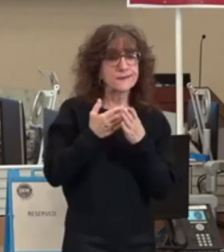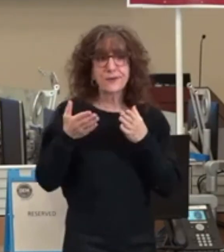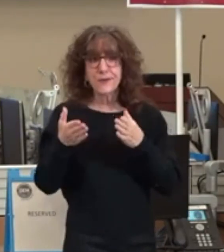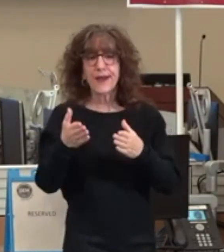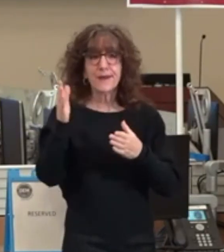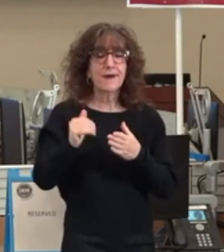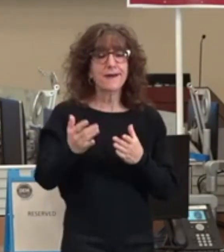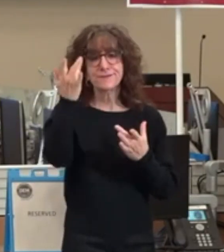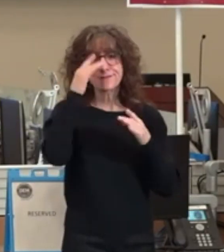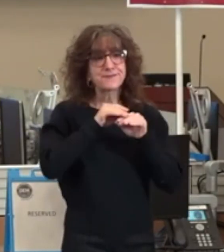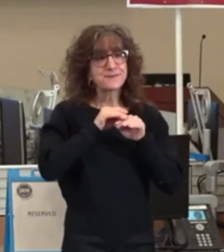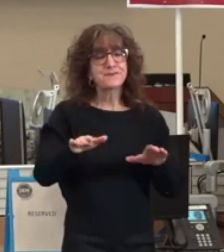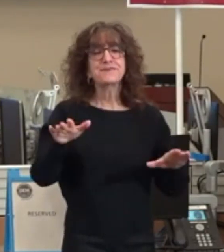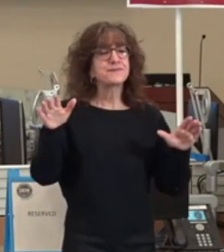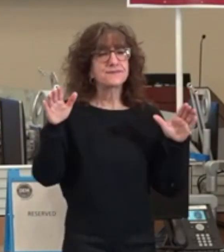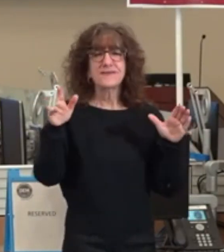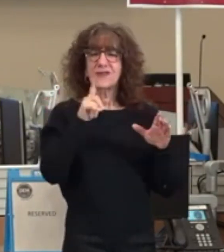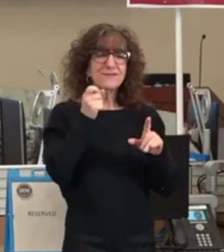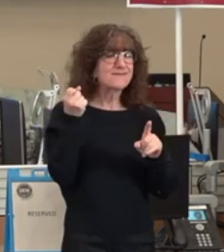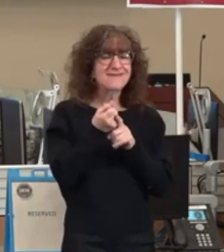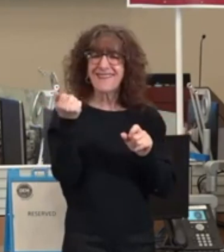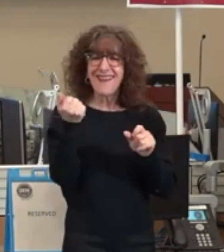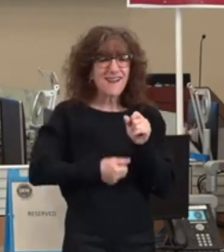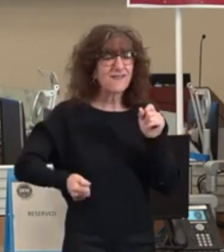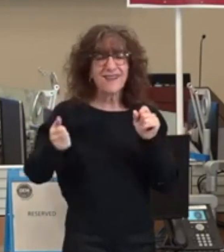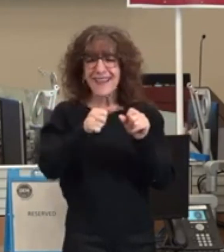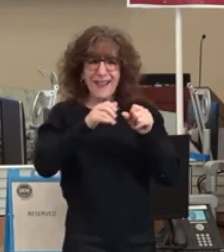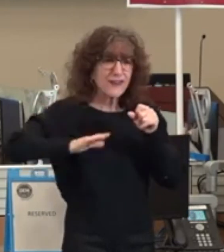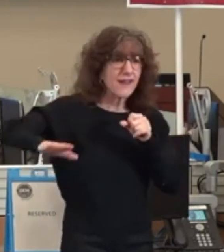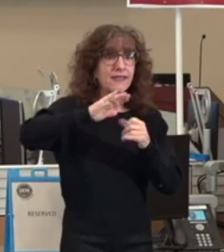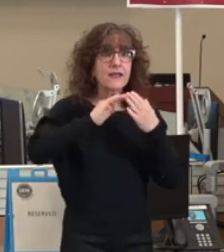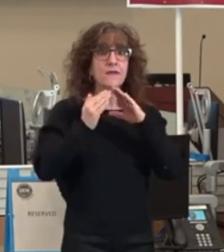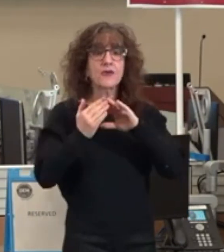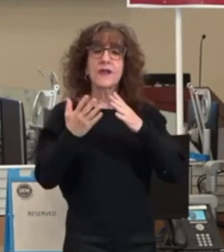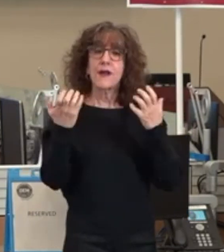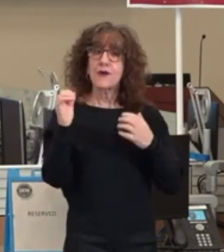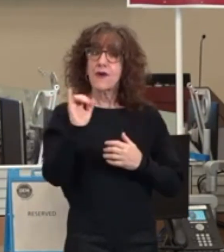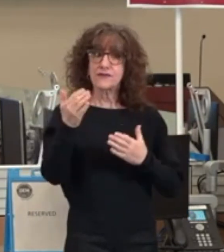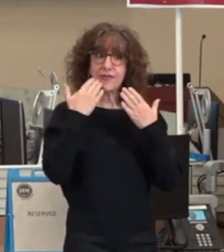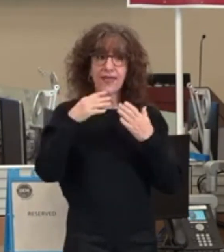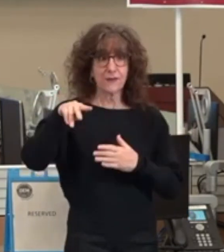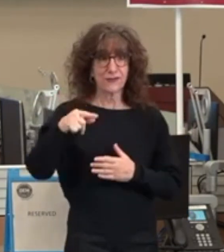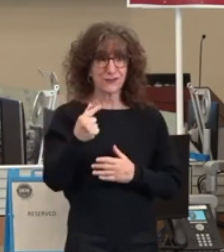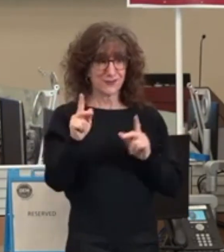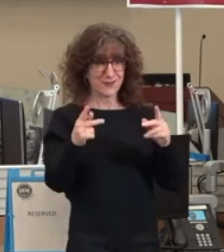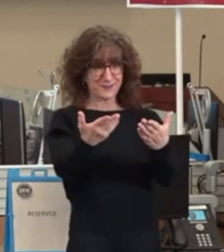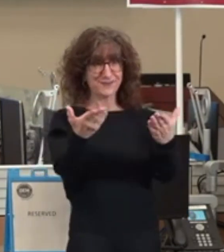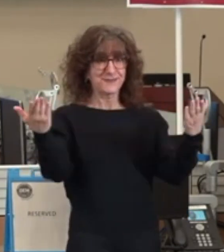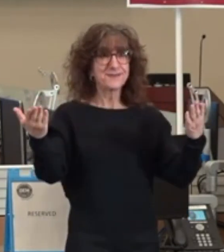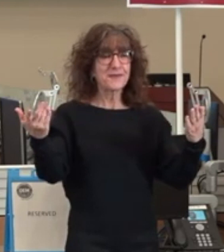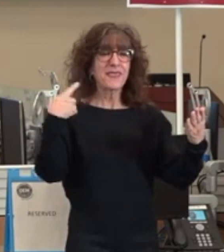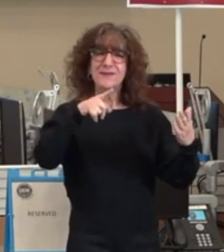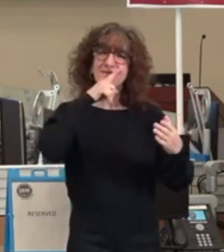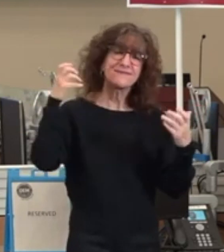by this pandemic. This has really impacted every corner of our community. And again, I'd like to also thank Prince Georgians who have